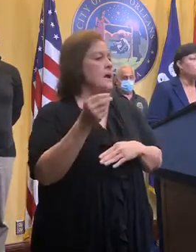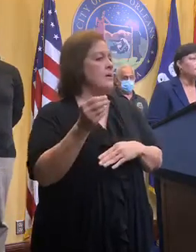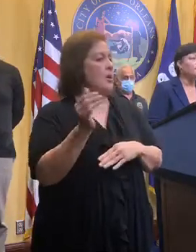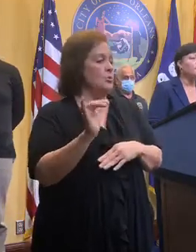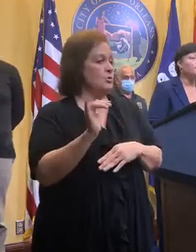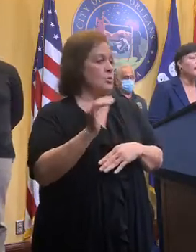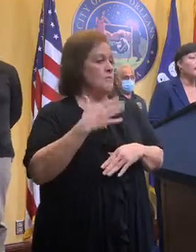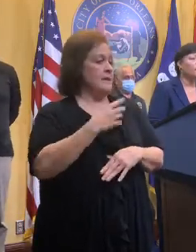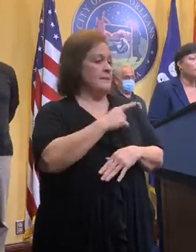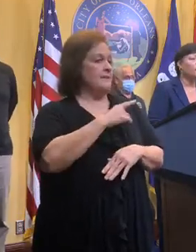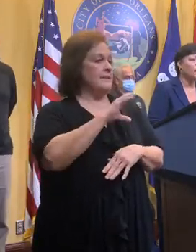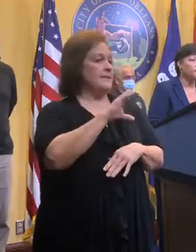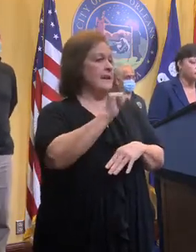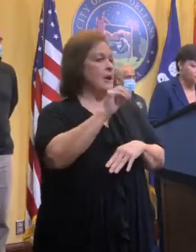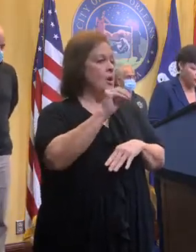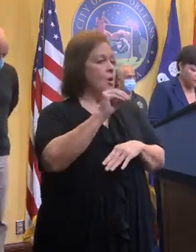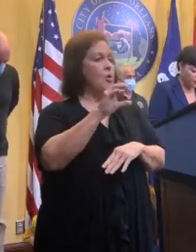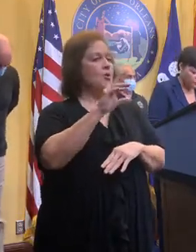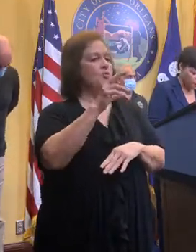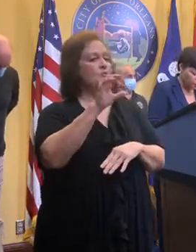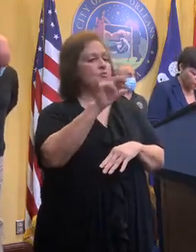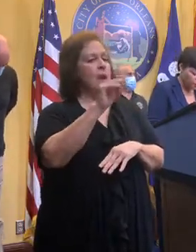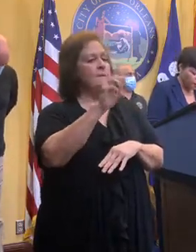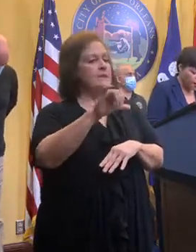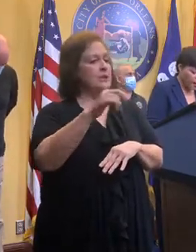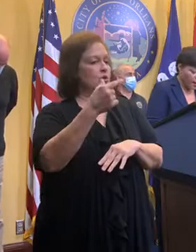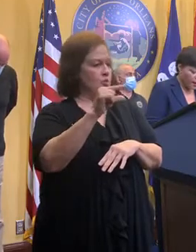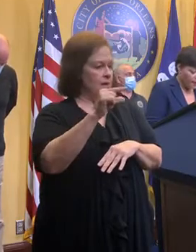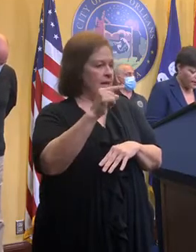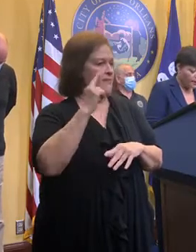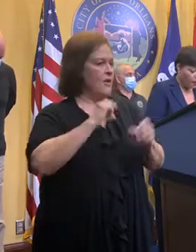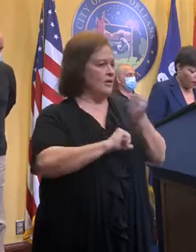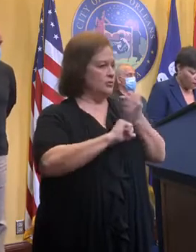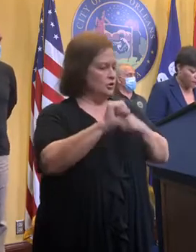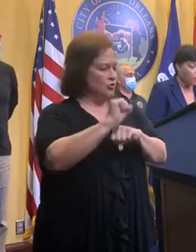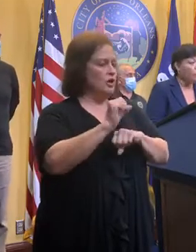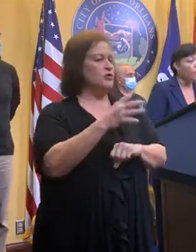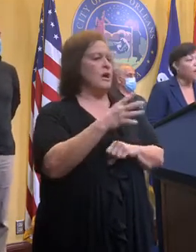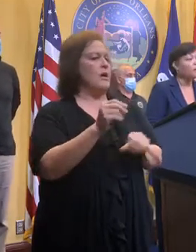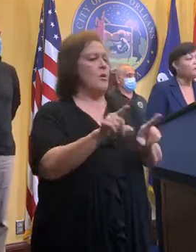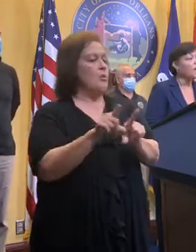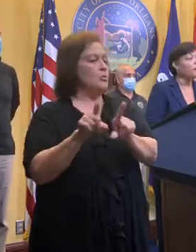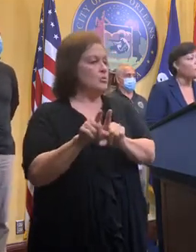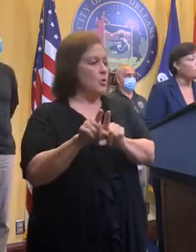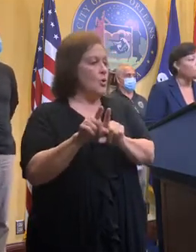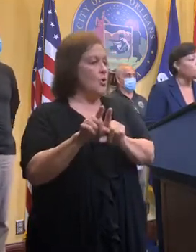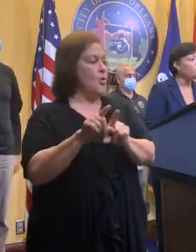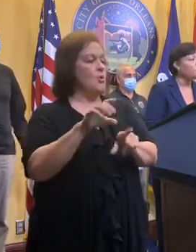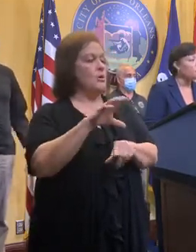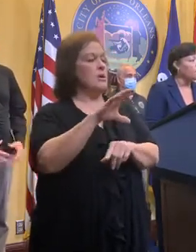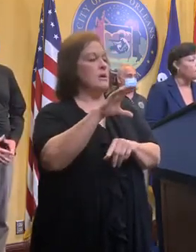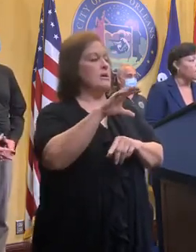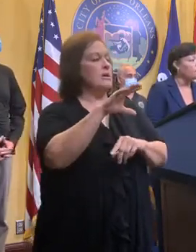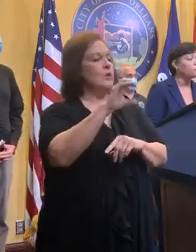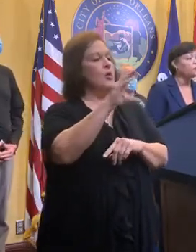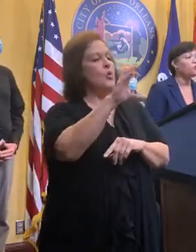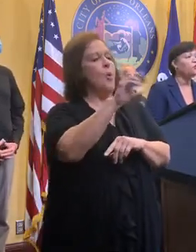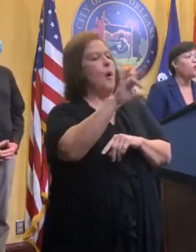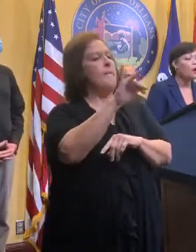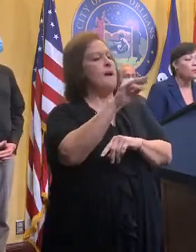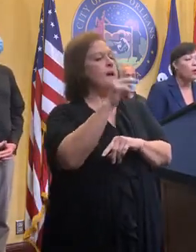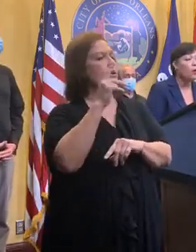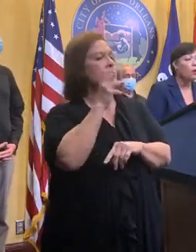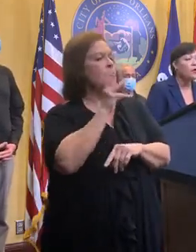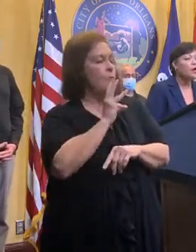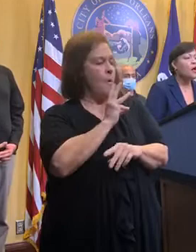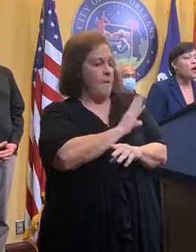with us is my Deputy CEO, Ramsey Green of Infrastructure, and also Gassan Corbin, who is our Director of the Sewage